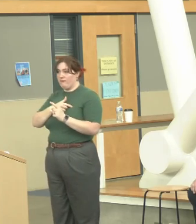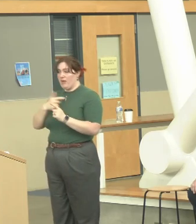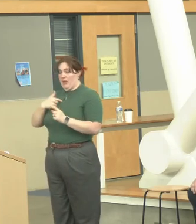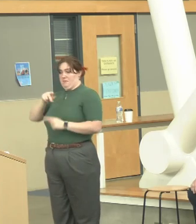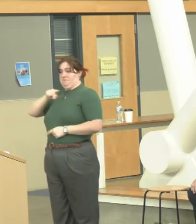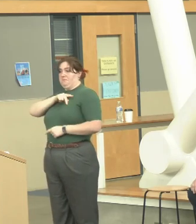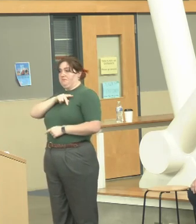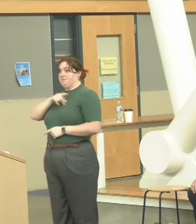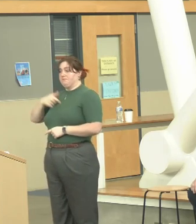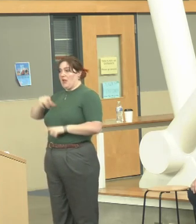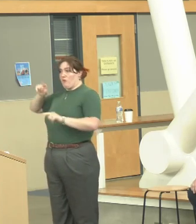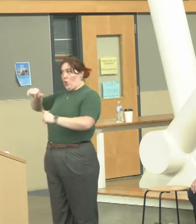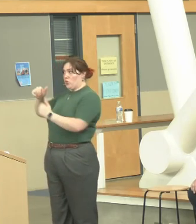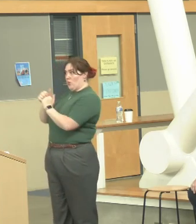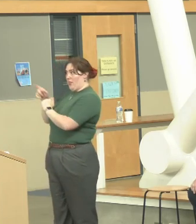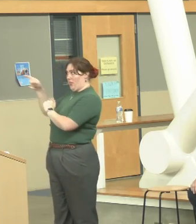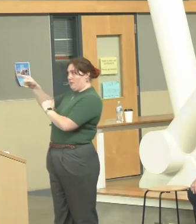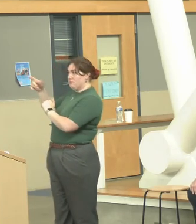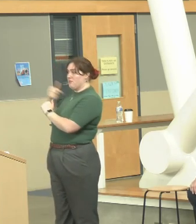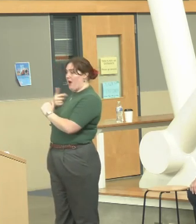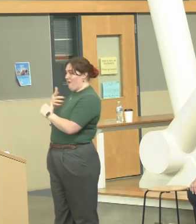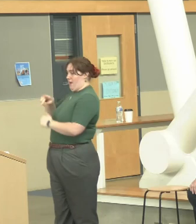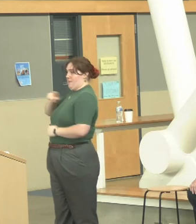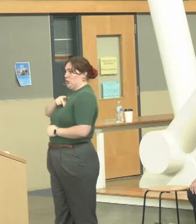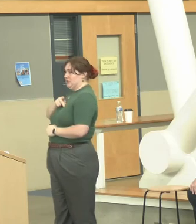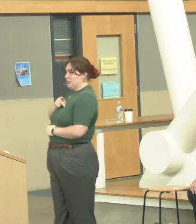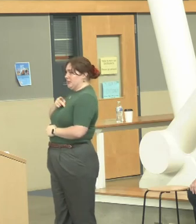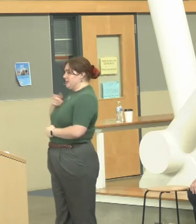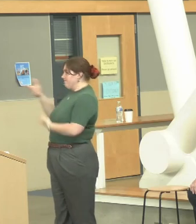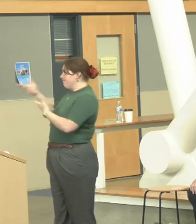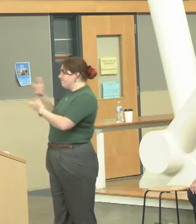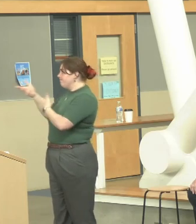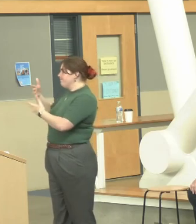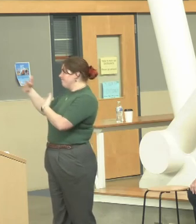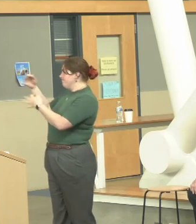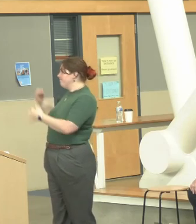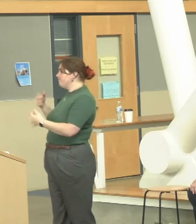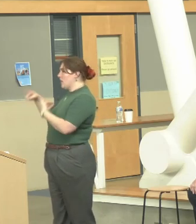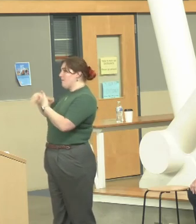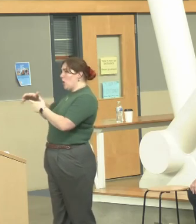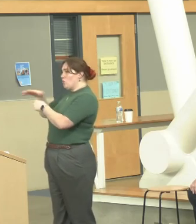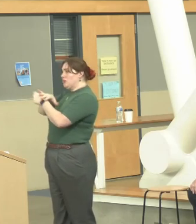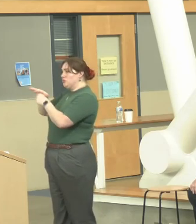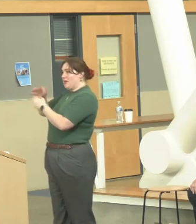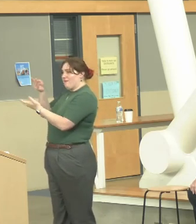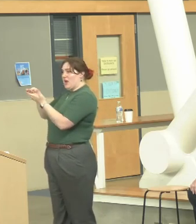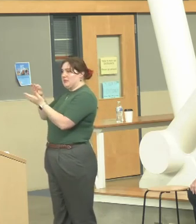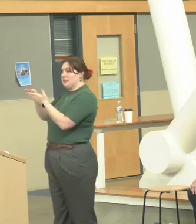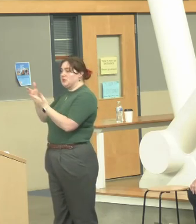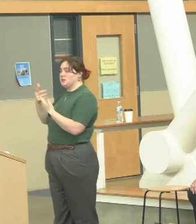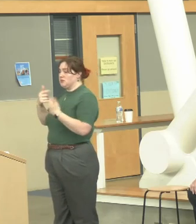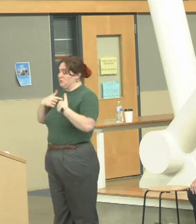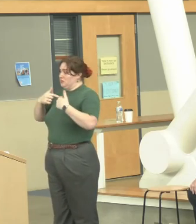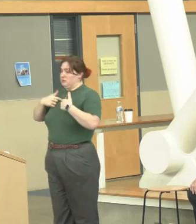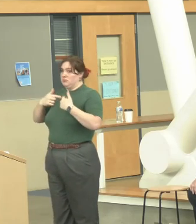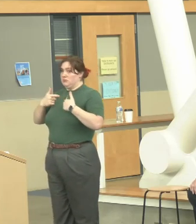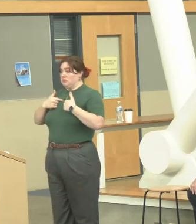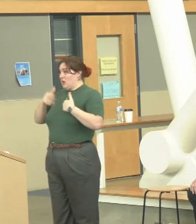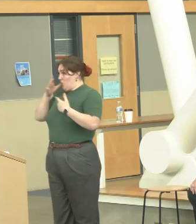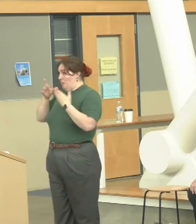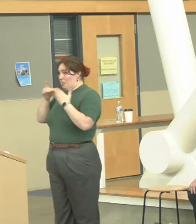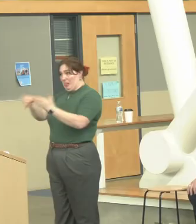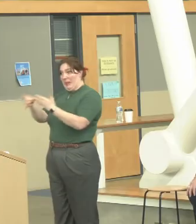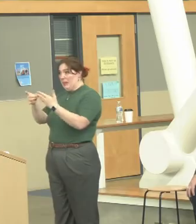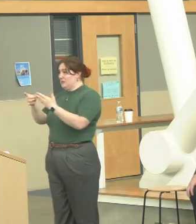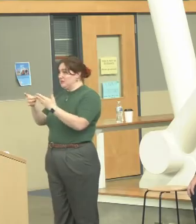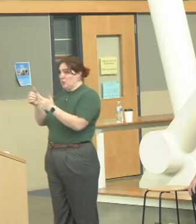I personally have been to the legislature. I personally have testified around things like regionalization funding. So I'll lead the charge with you